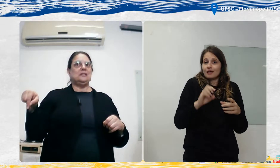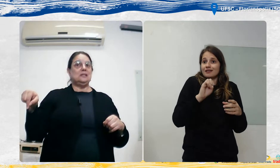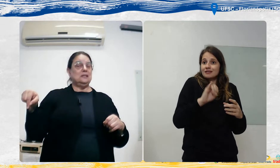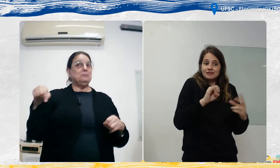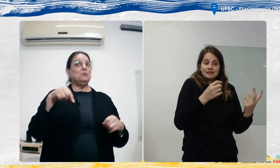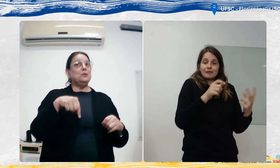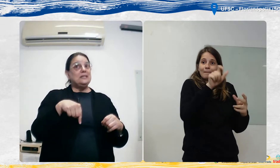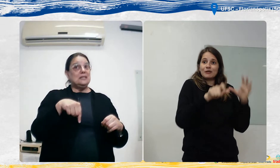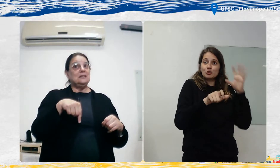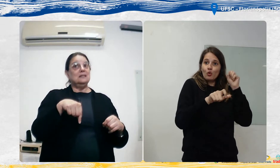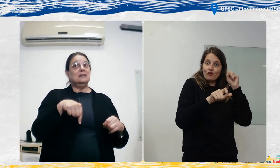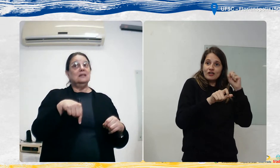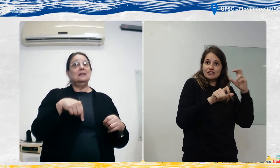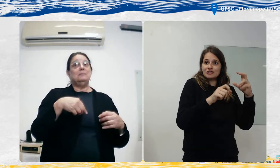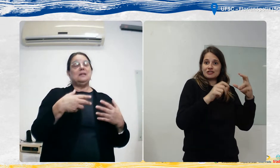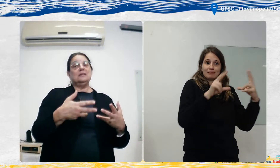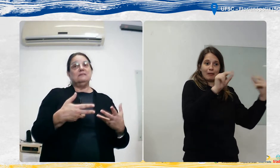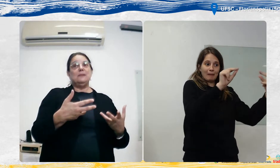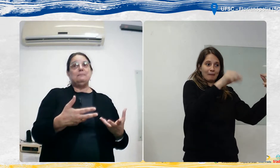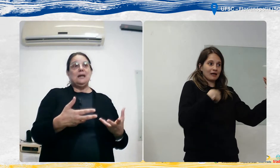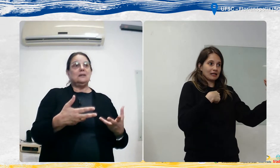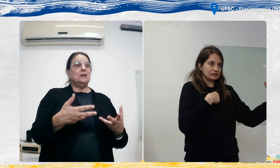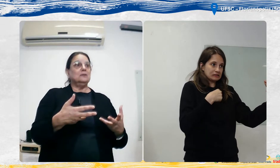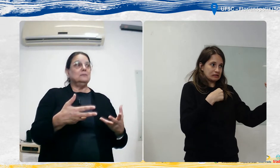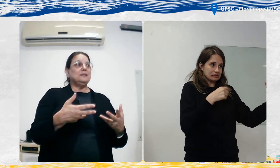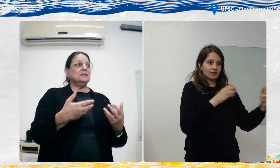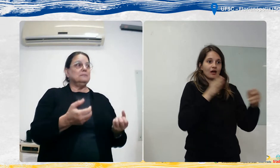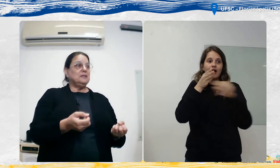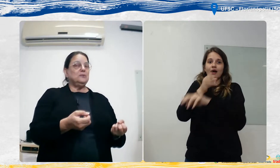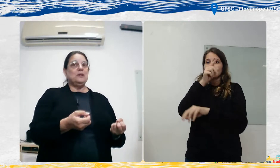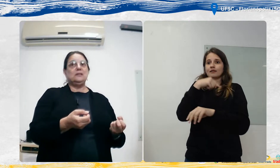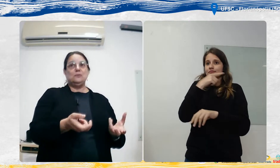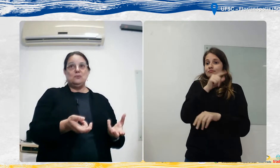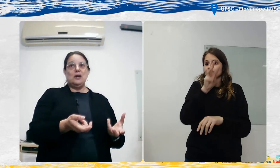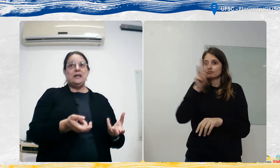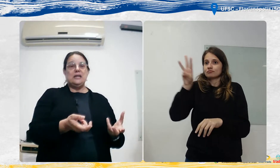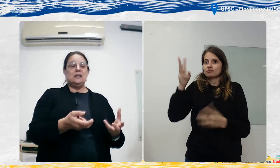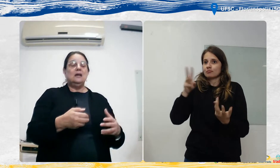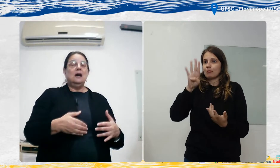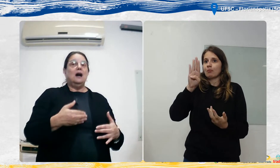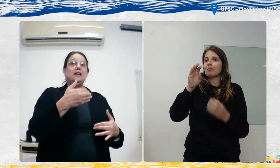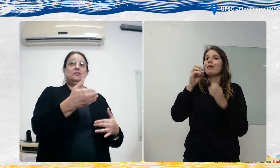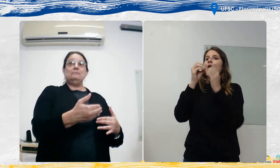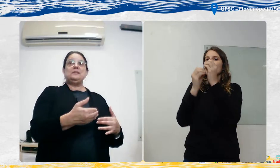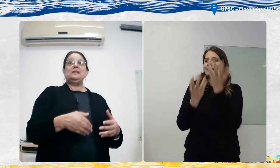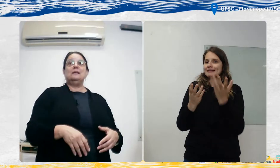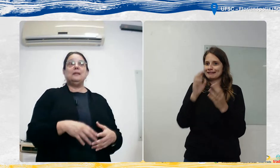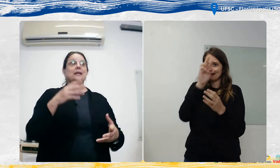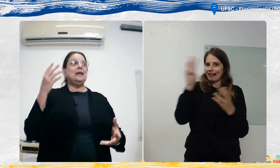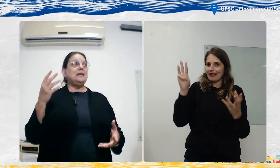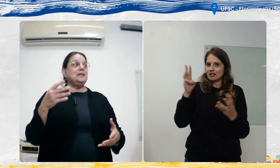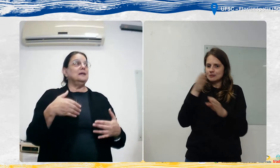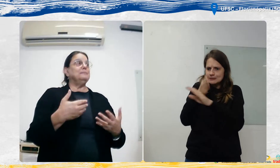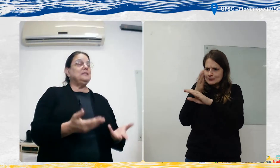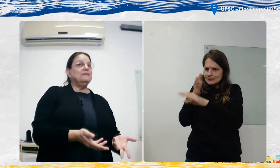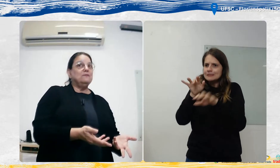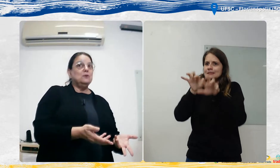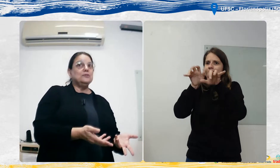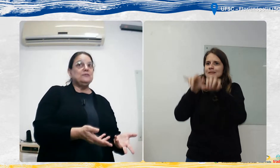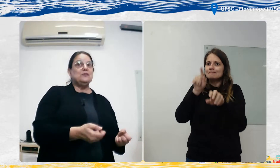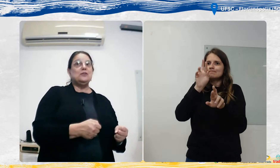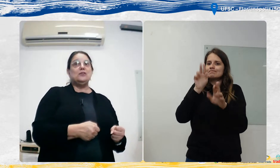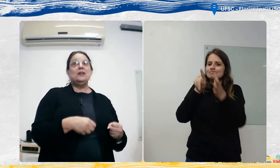conversation easily, but written, because of my background, because of my strengths with writing, I jumped in. I'm like, hey, I'm a